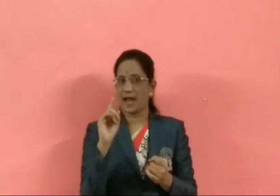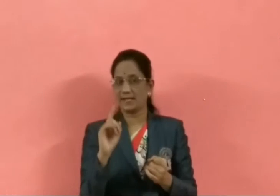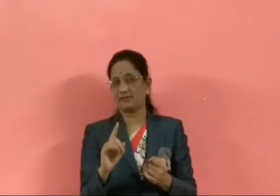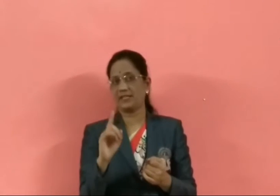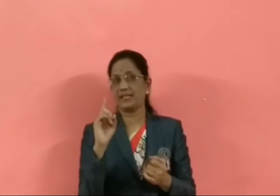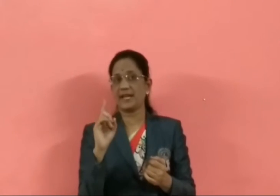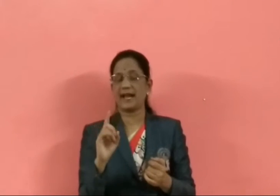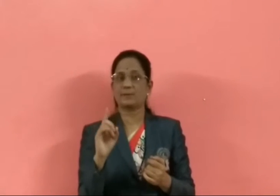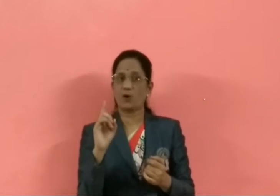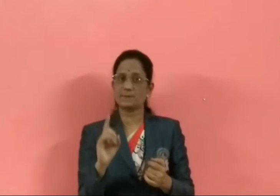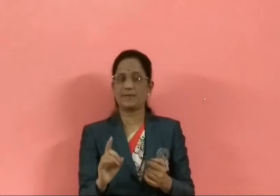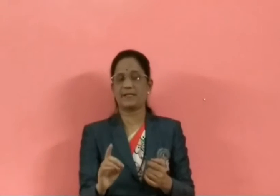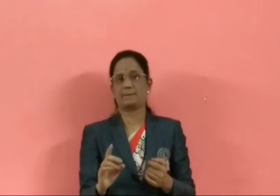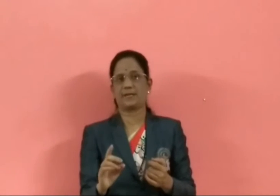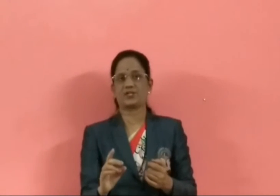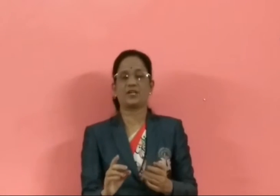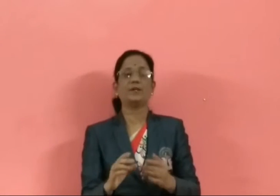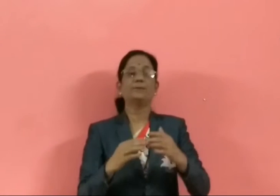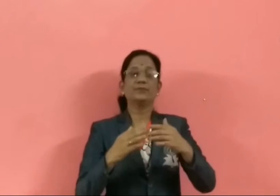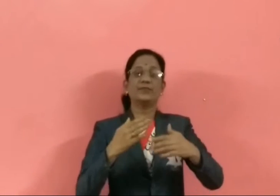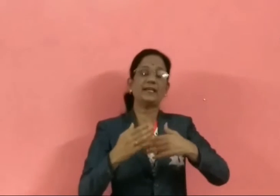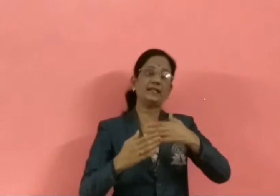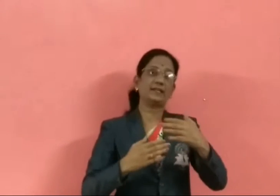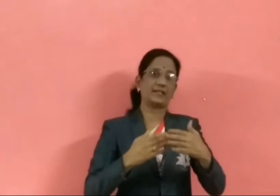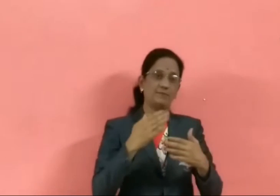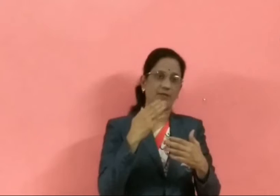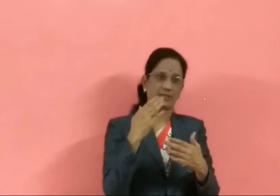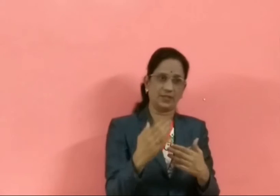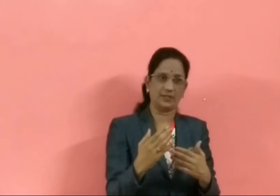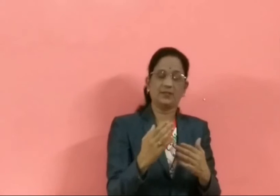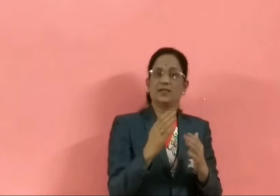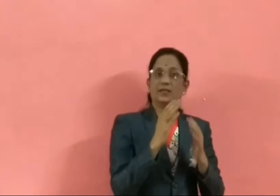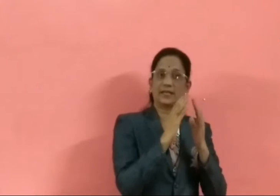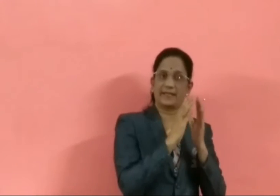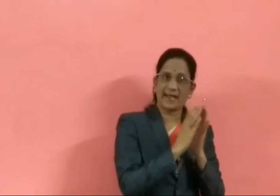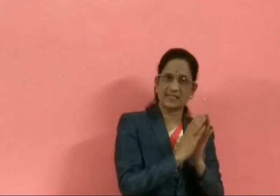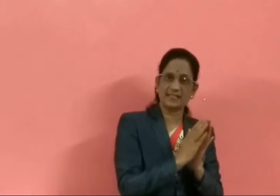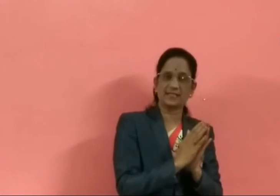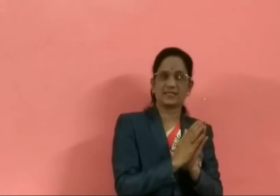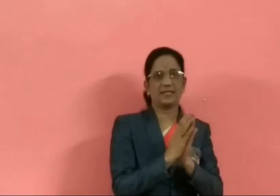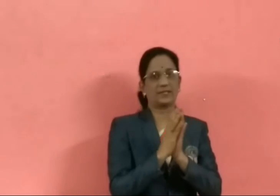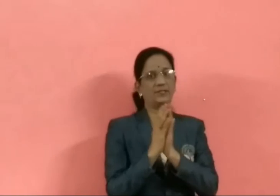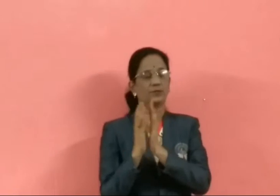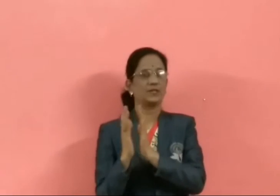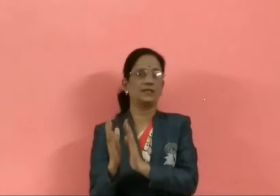and 20 atmospheric pressure, then it can be turned the gaseous state into the